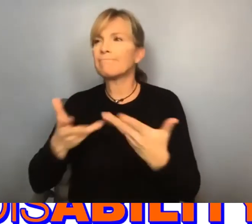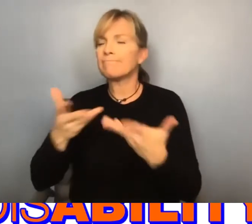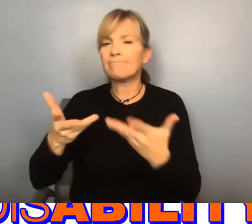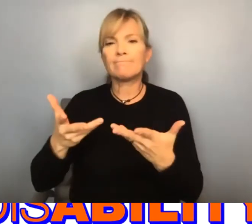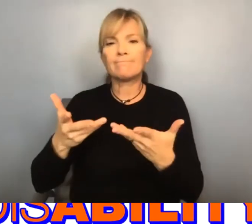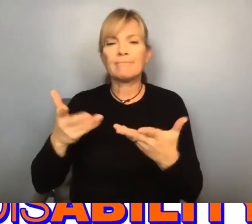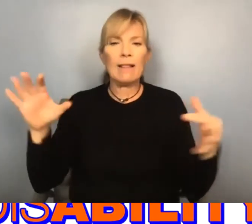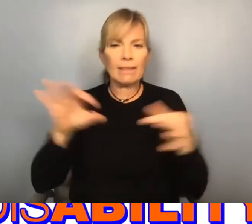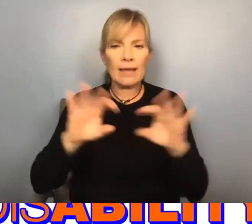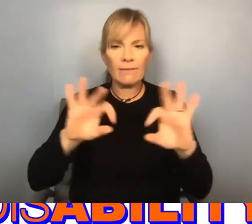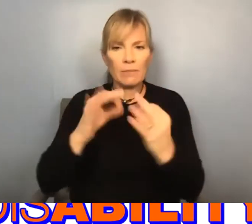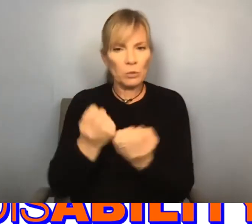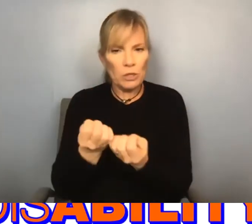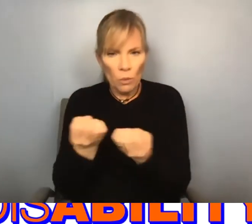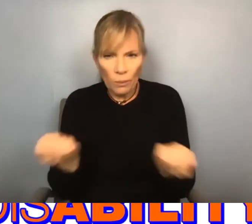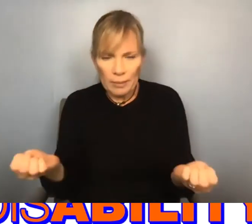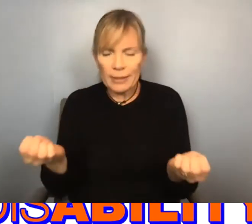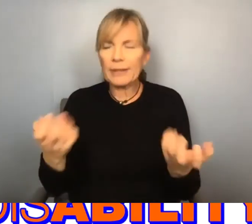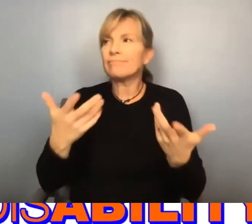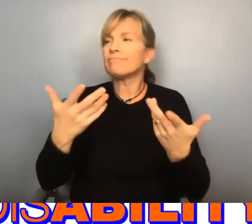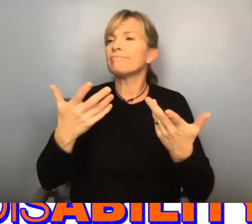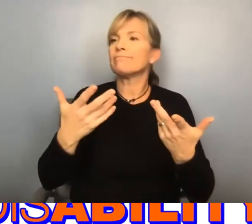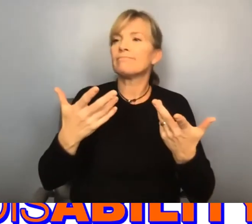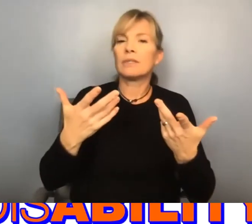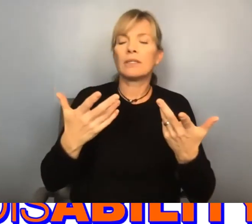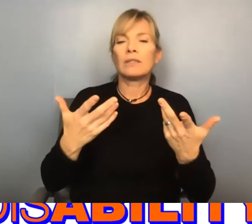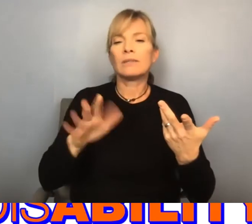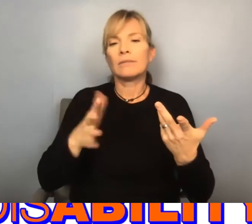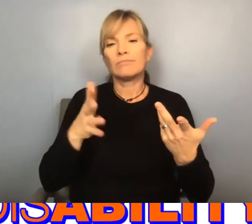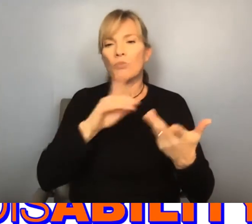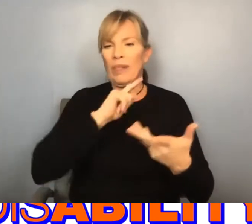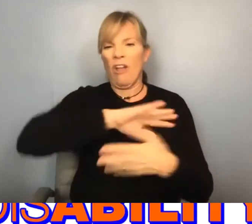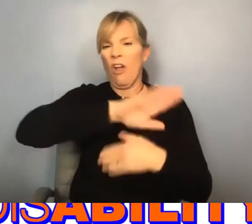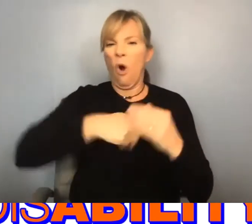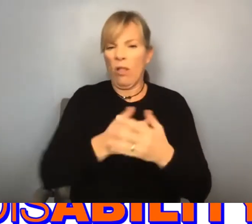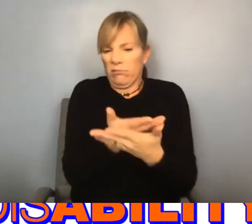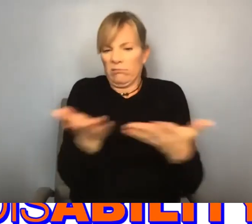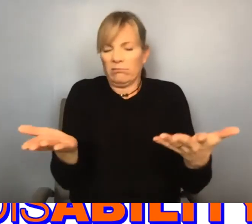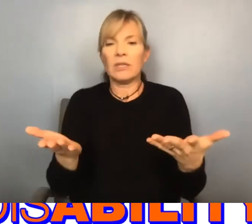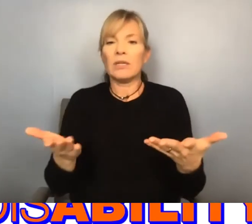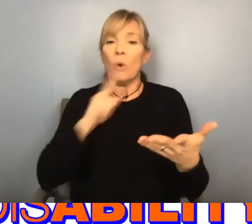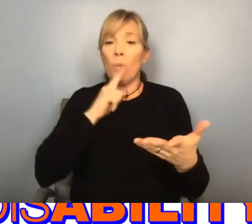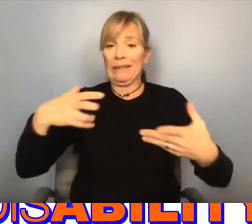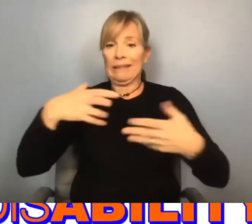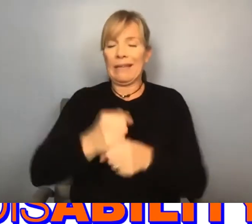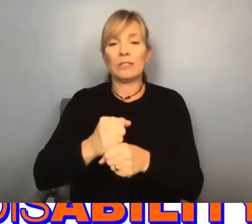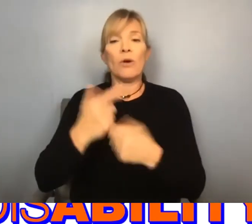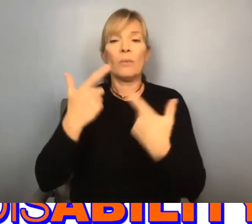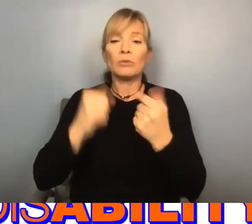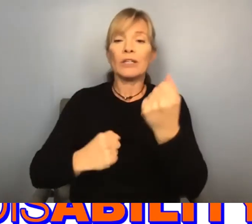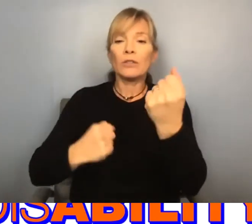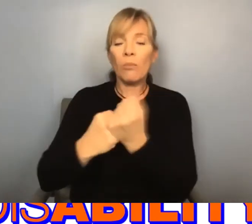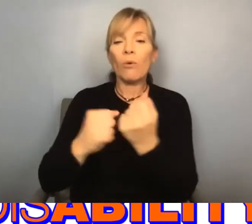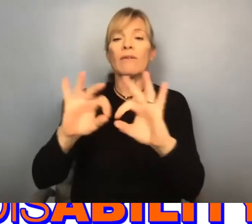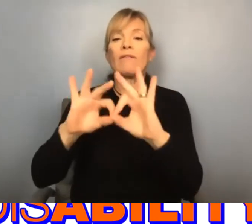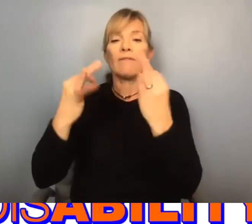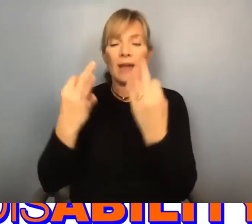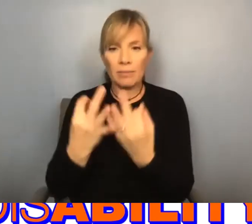link families up with equipment, kind of all of the above. So, basically, in a nutshell, just trying to support families